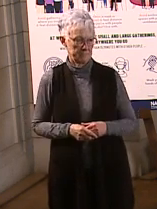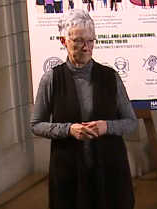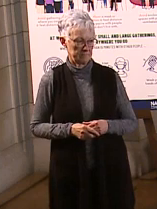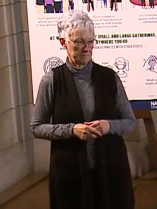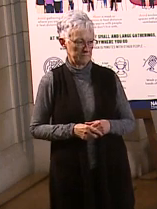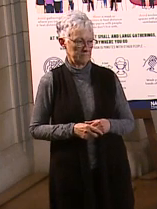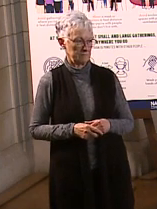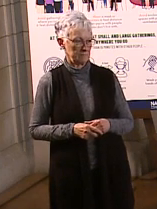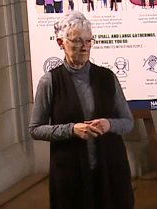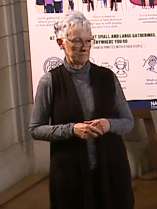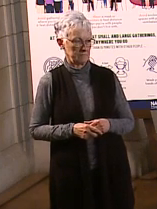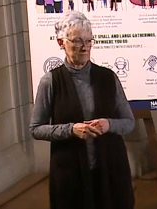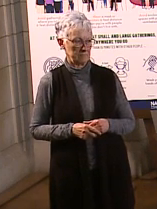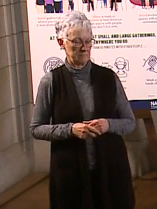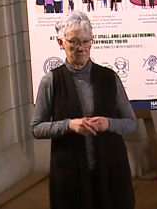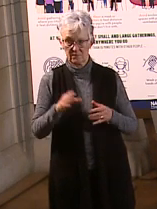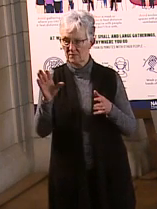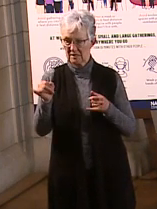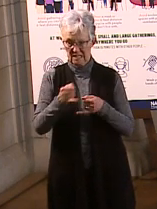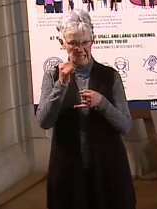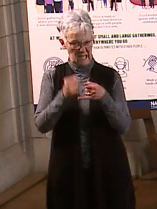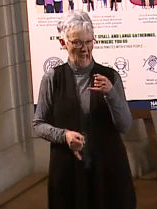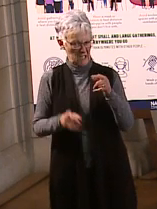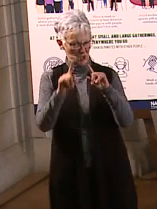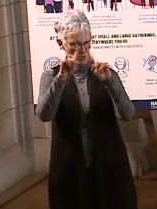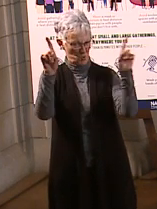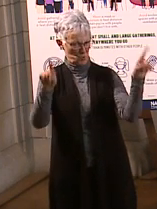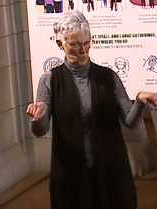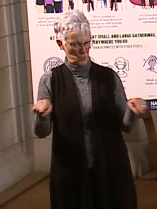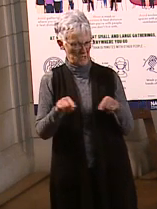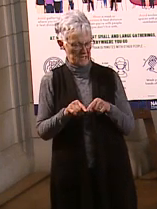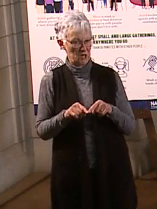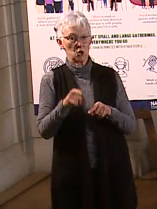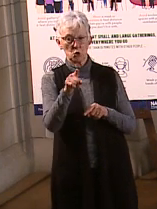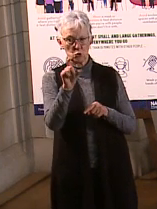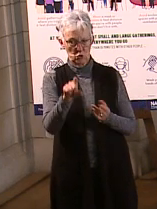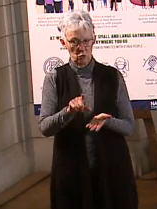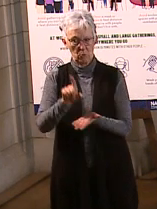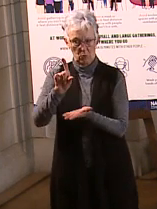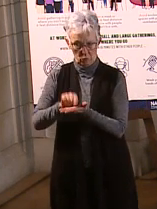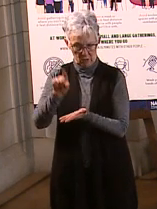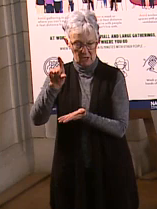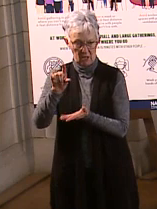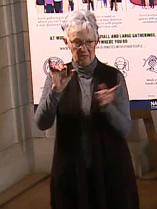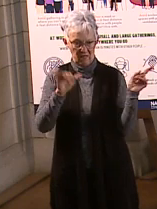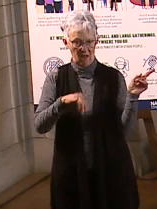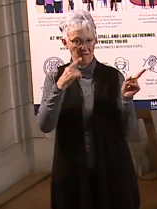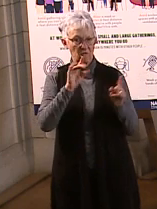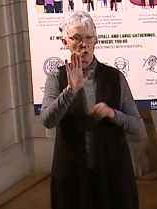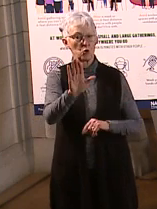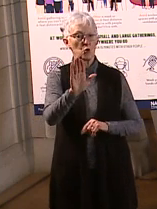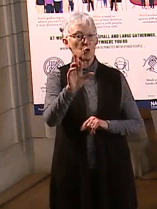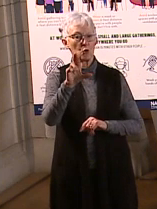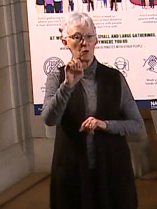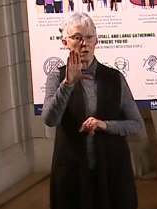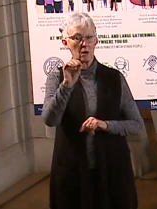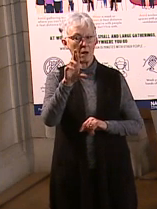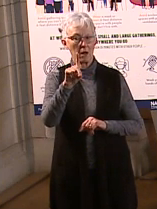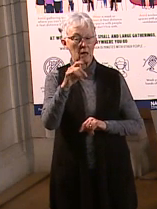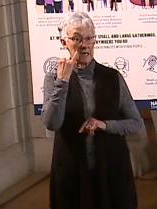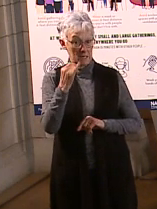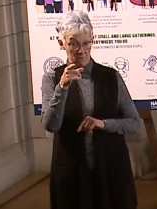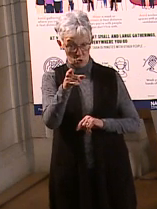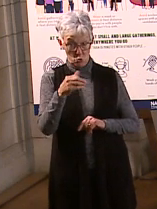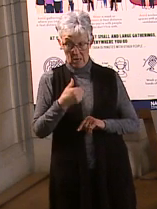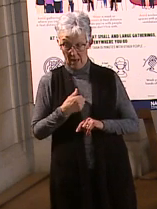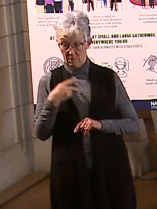And again, this is the final screen. We encourage you to print this for your records. If I had more than one parcel, I